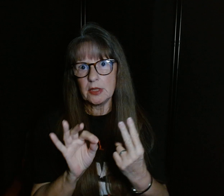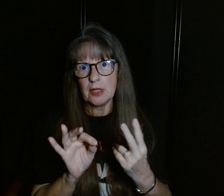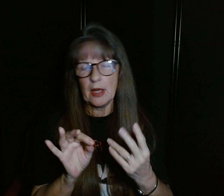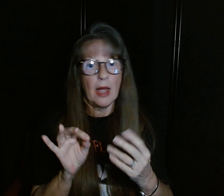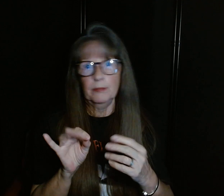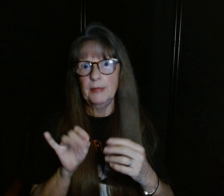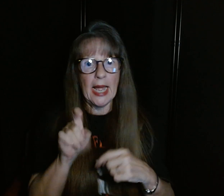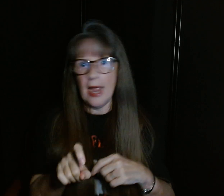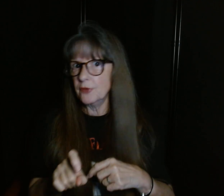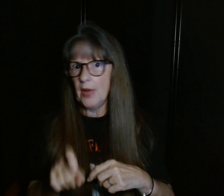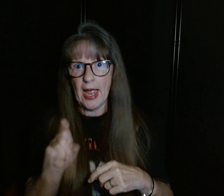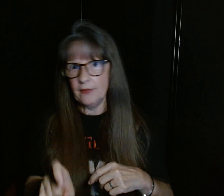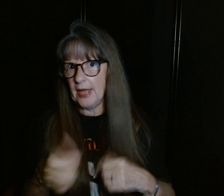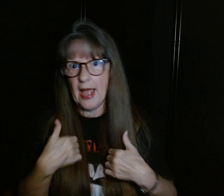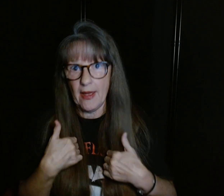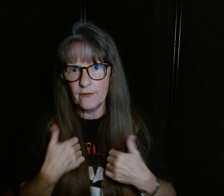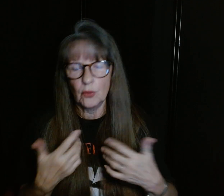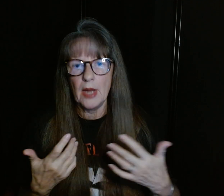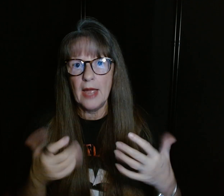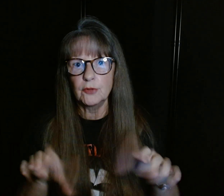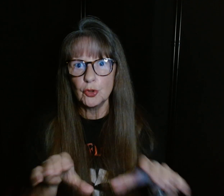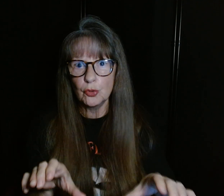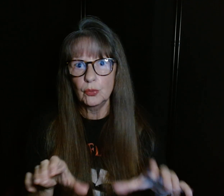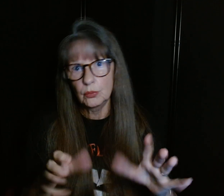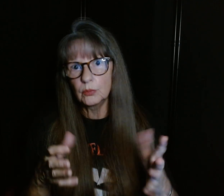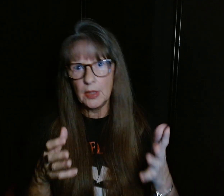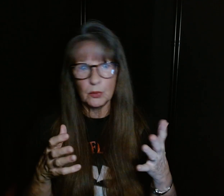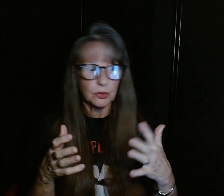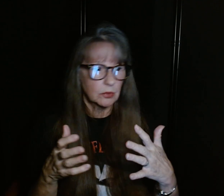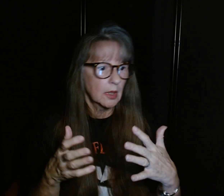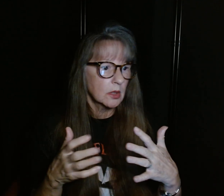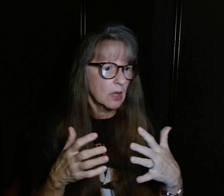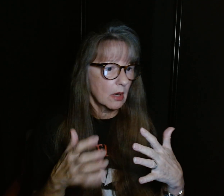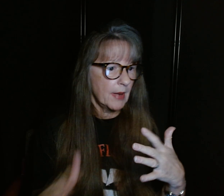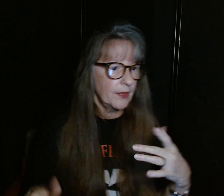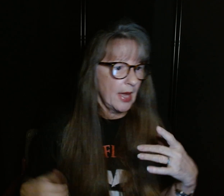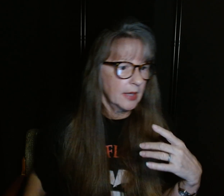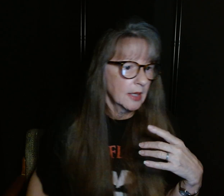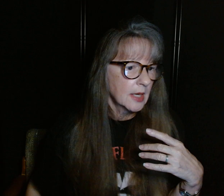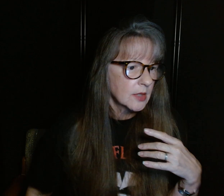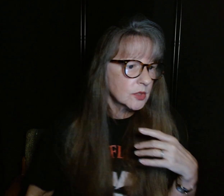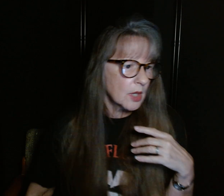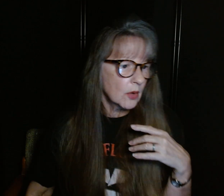Like I have to have, or I have to do, and we'll talk about that. So,